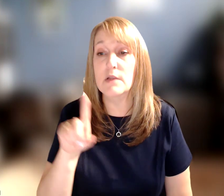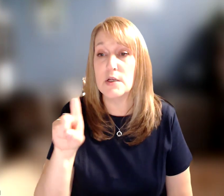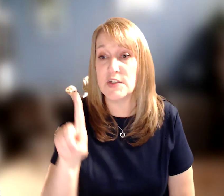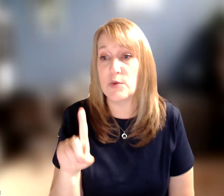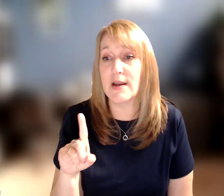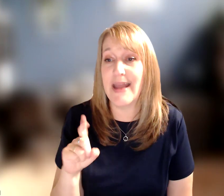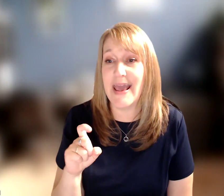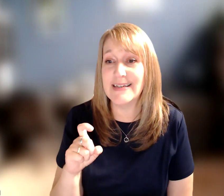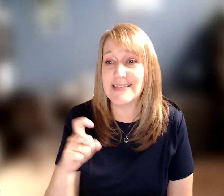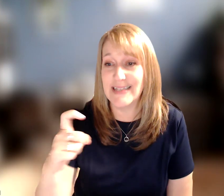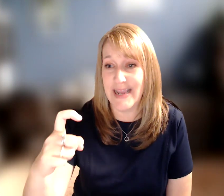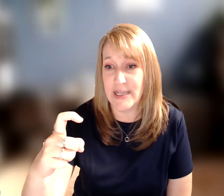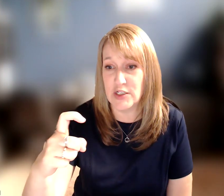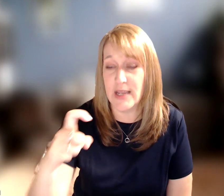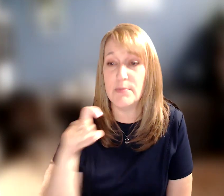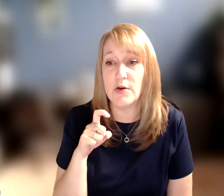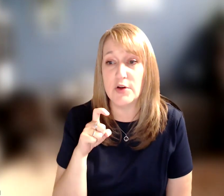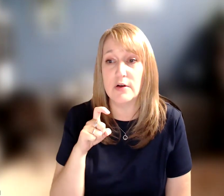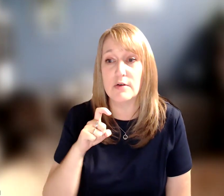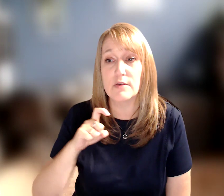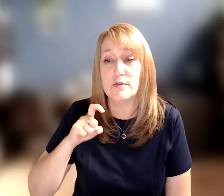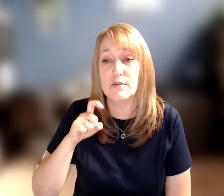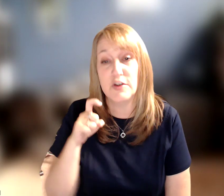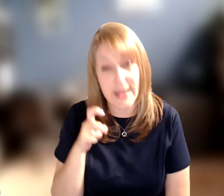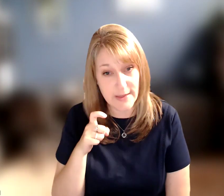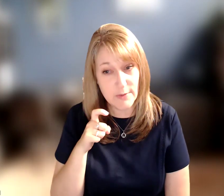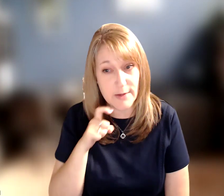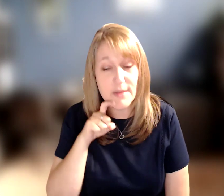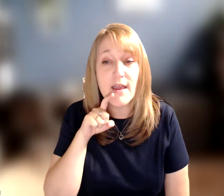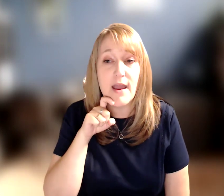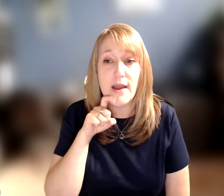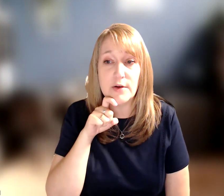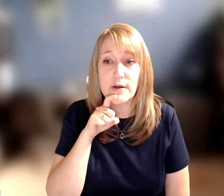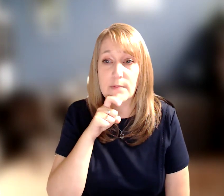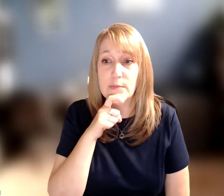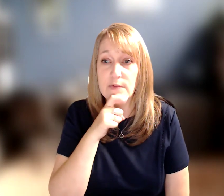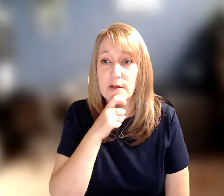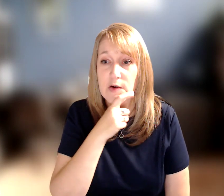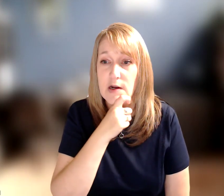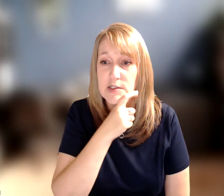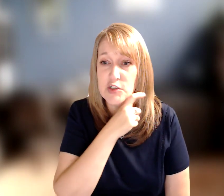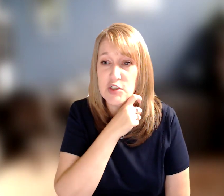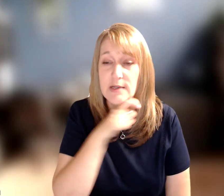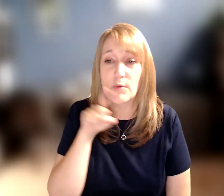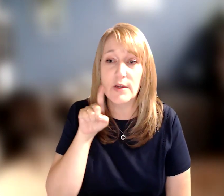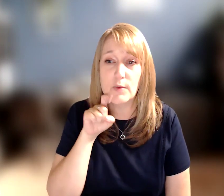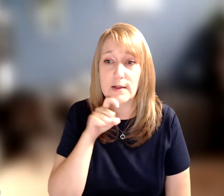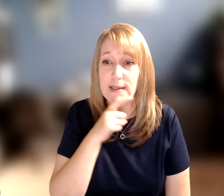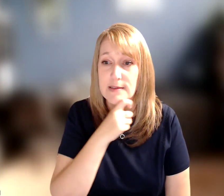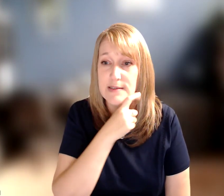So you want an X hand shape on your hand that you write with, and you're going to move it across your chin while you wiggle it.